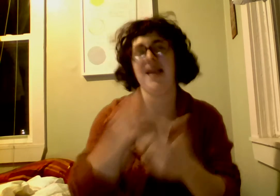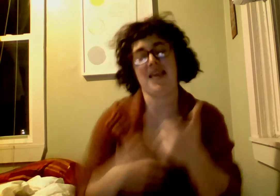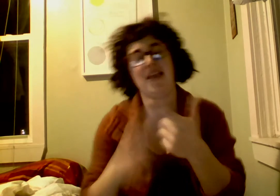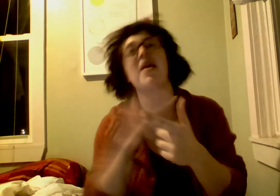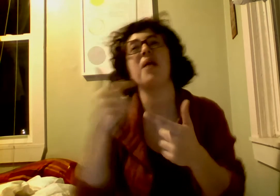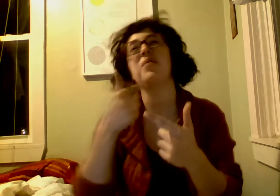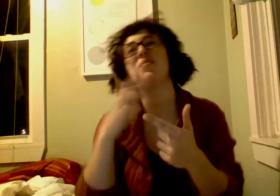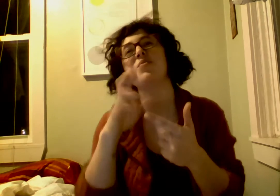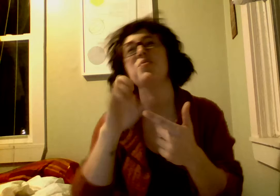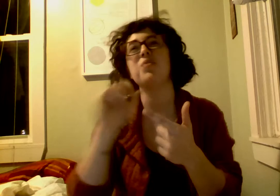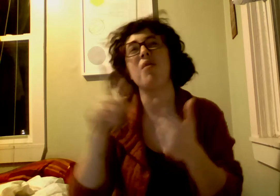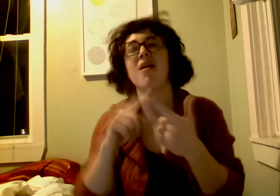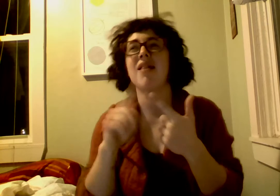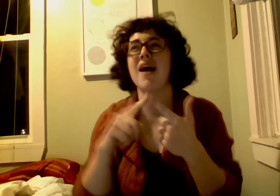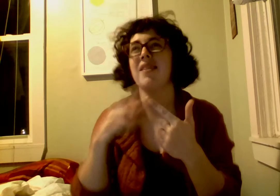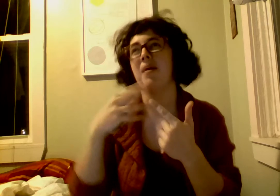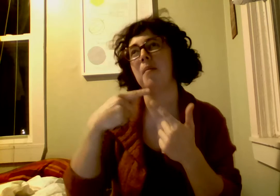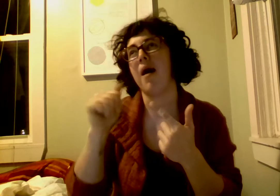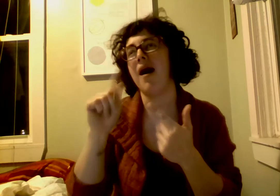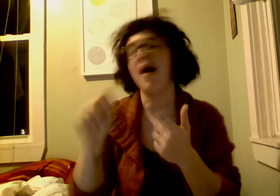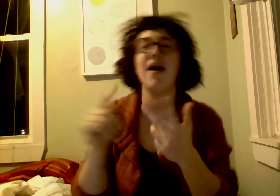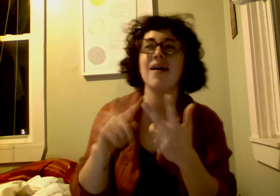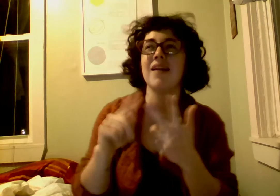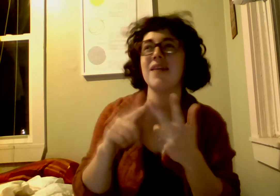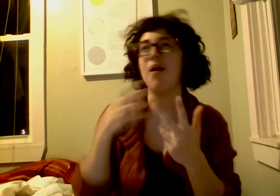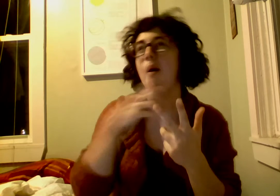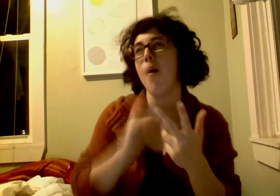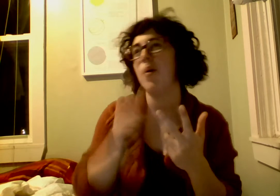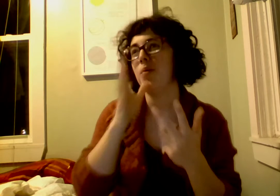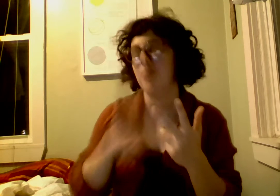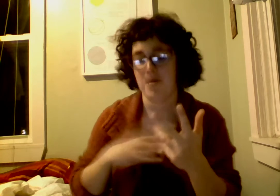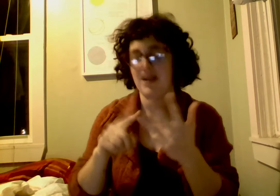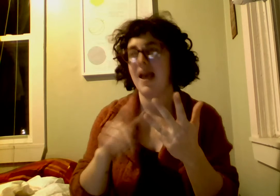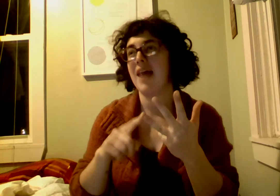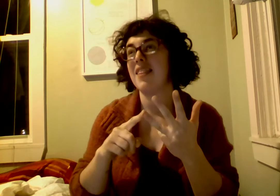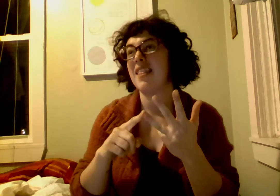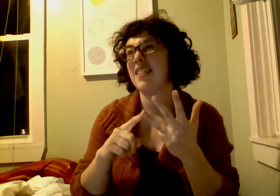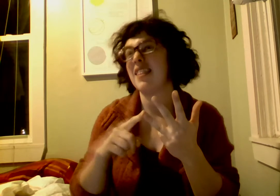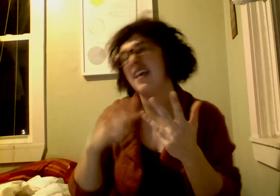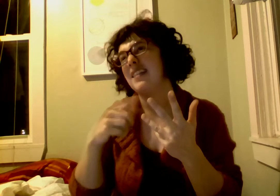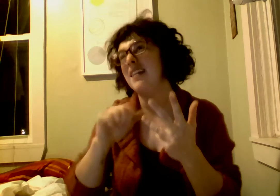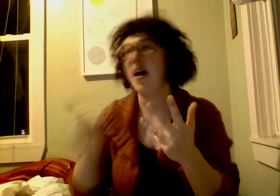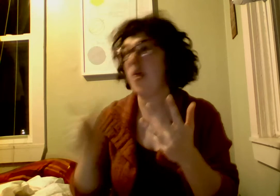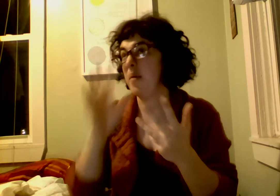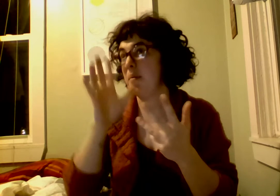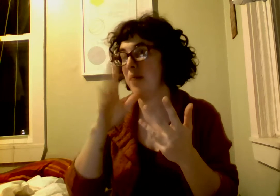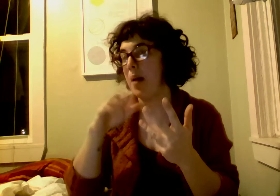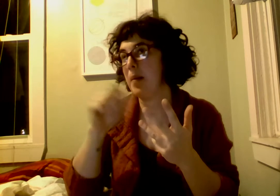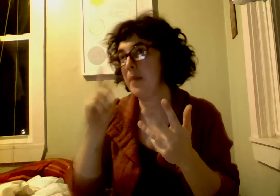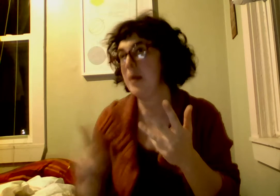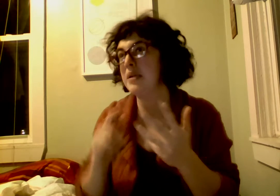the pot and the old woman too, and Scalicula, and now I'm going to eat